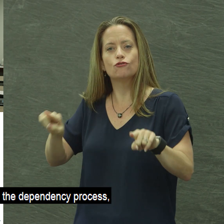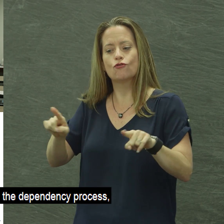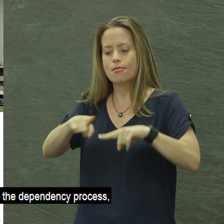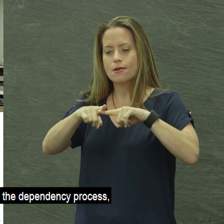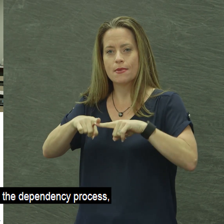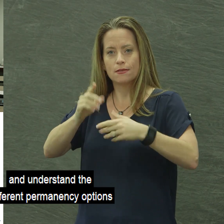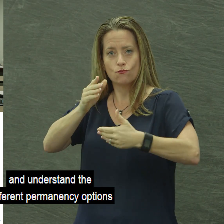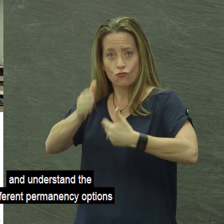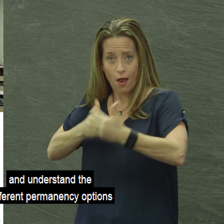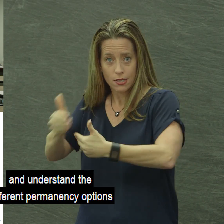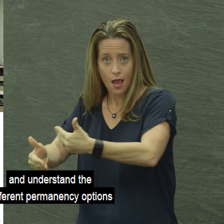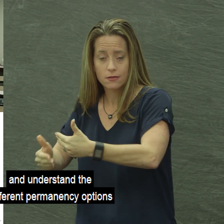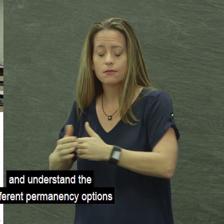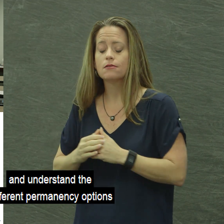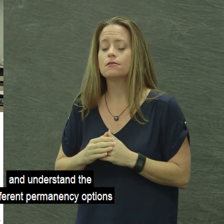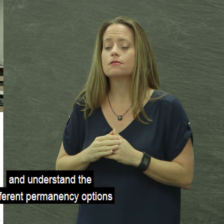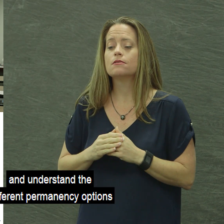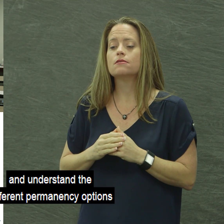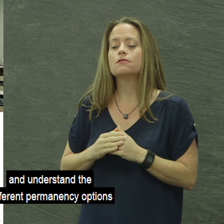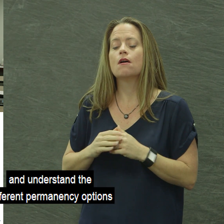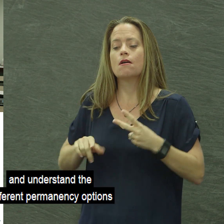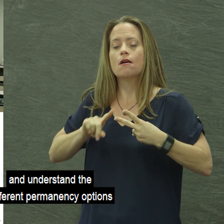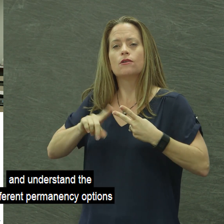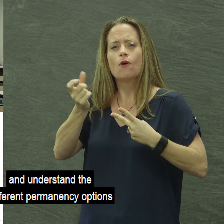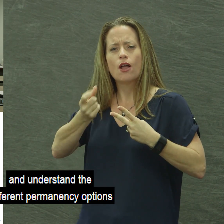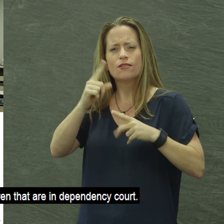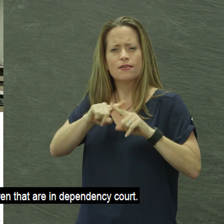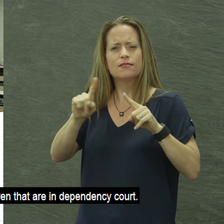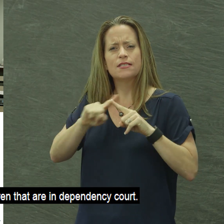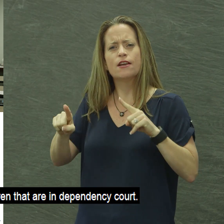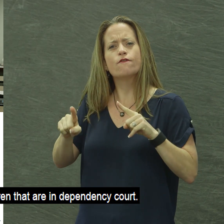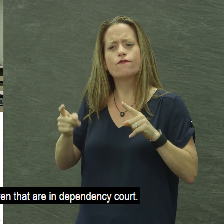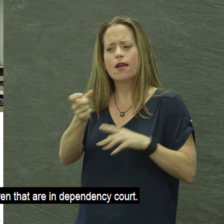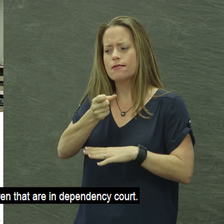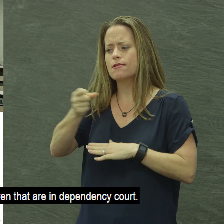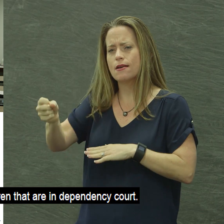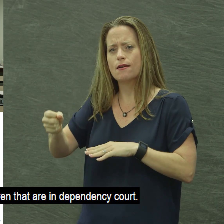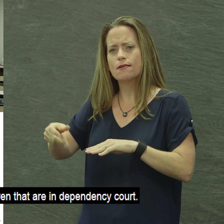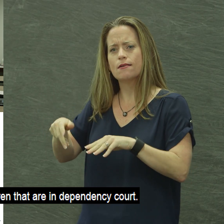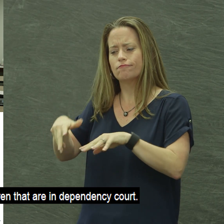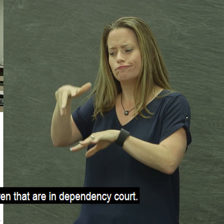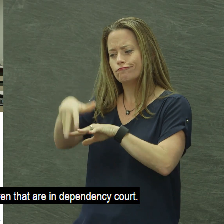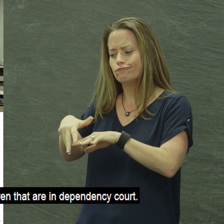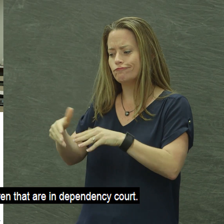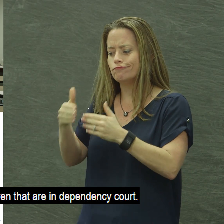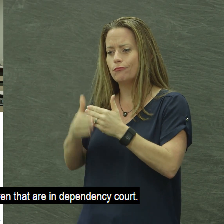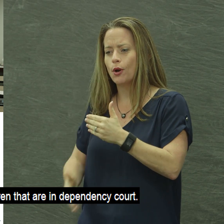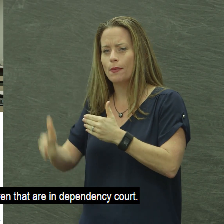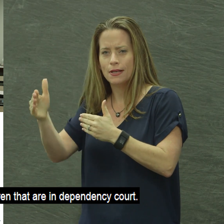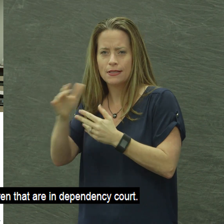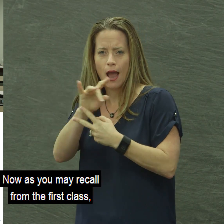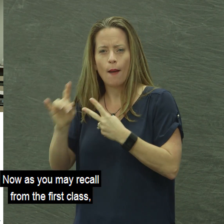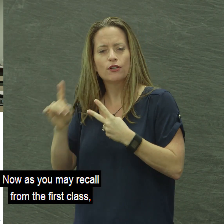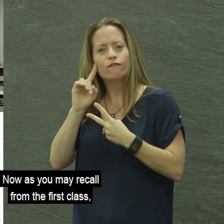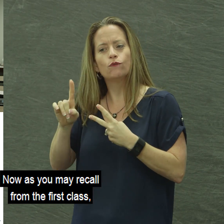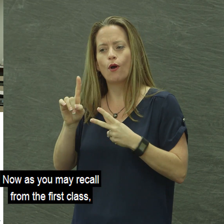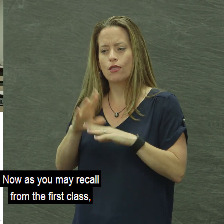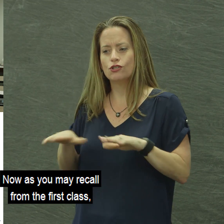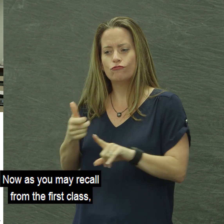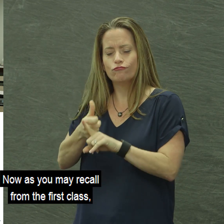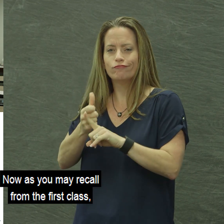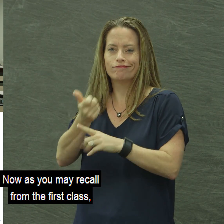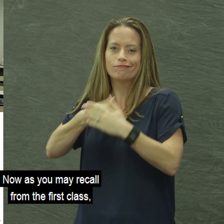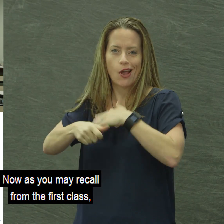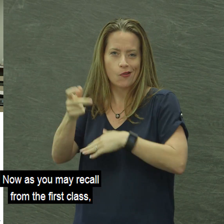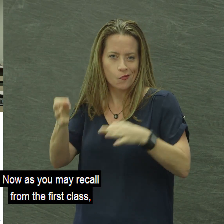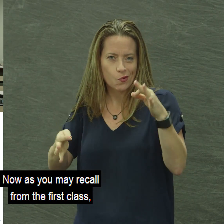process, and understand the different permanency options for children that are in dependency court. Now, as you may